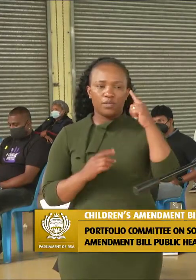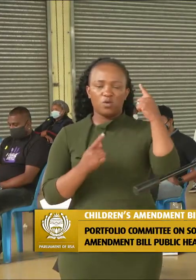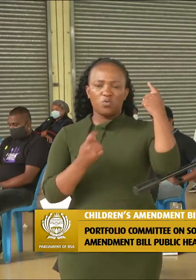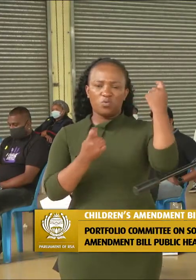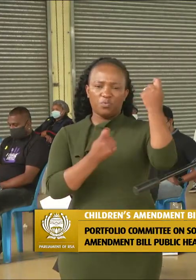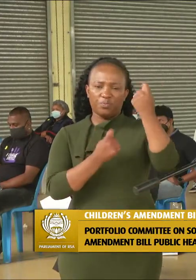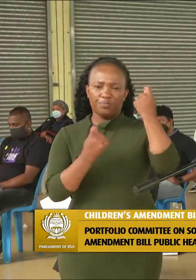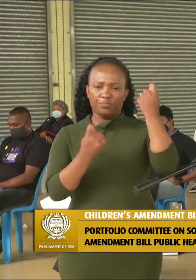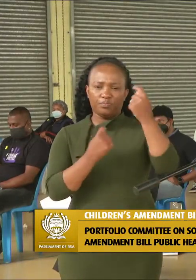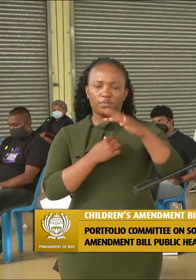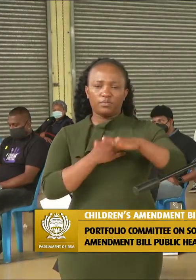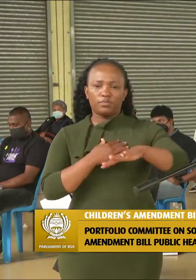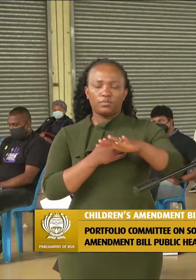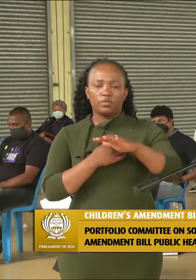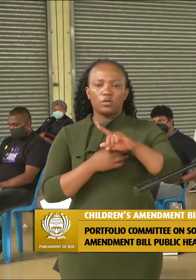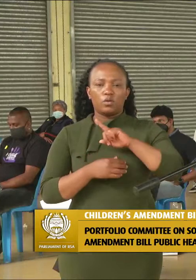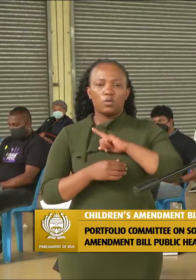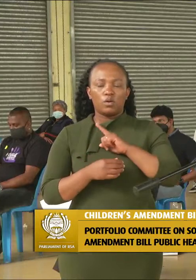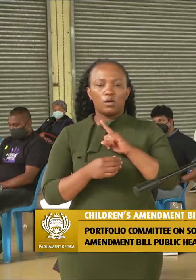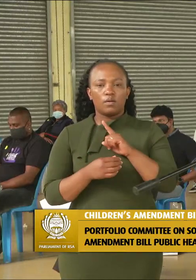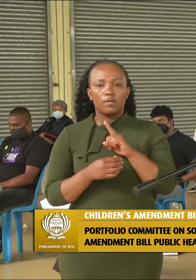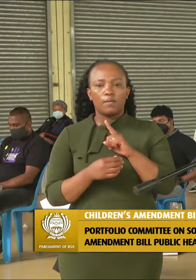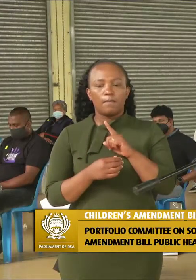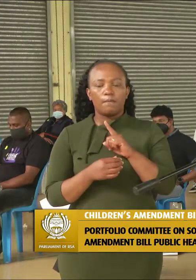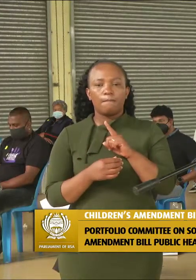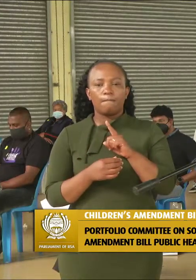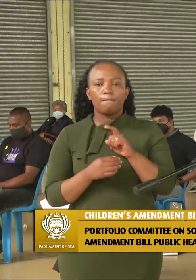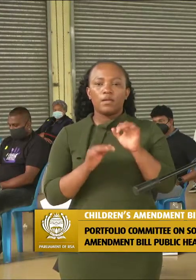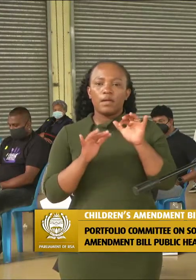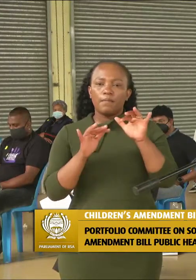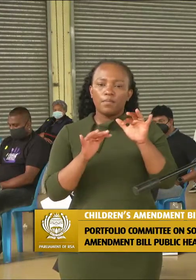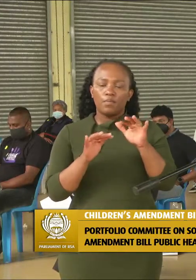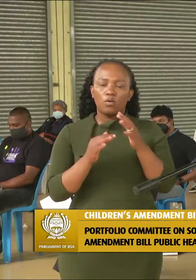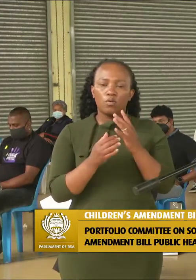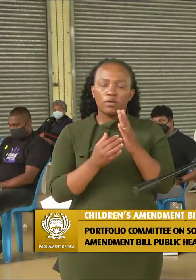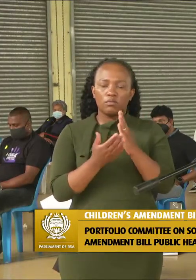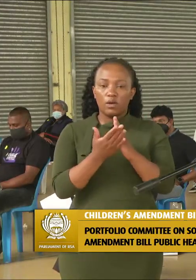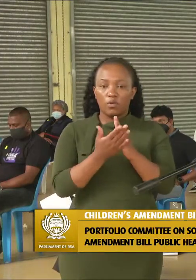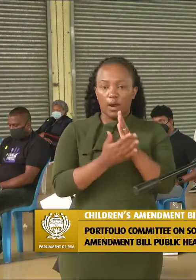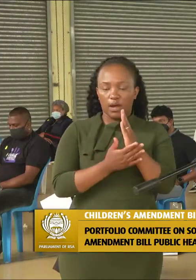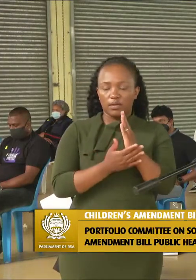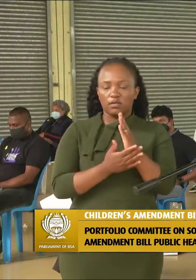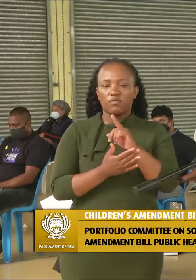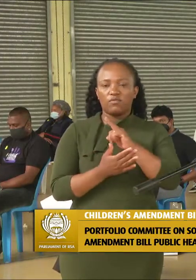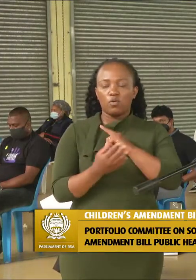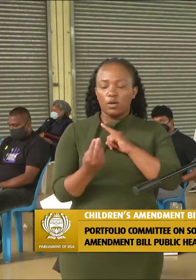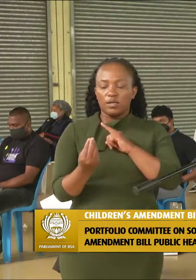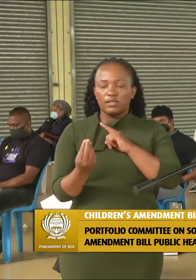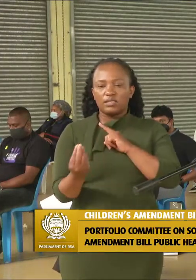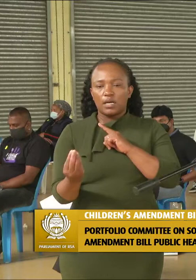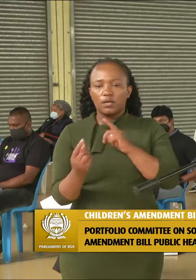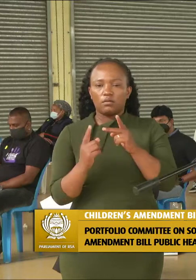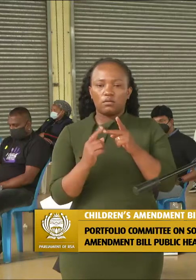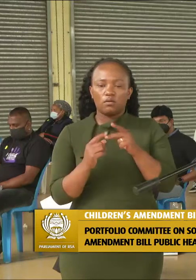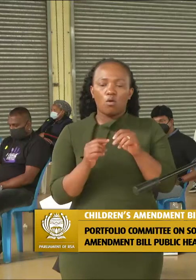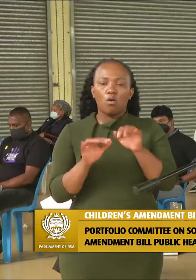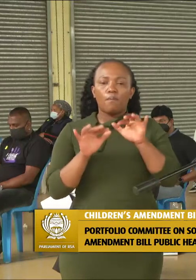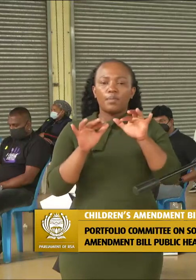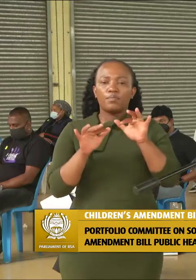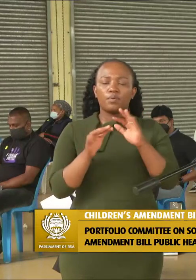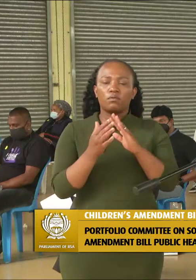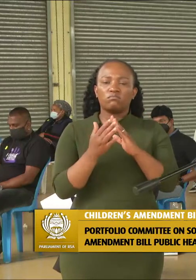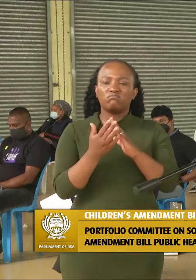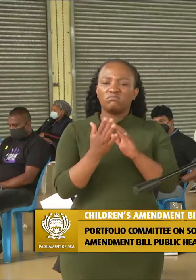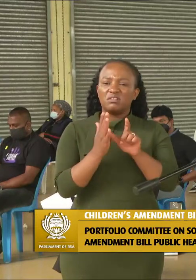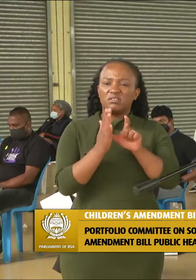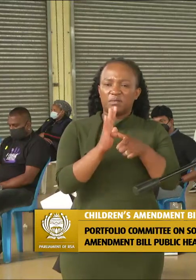ukuthi amalungelo abantu abaphila nokukhubazeka emakhaya noma abantwana abaphila nokukhubazeka kuhamba kuhambe kube